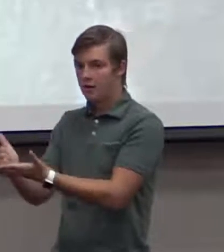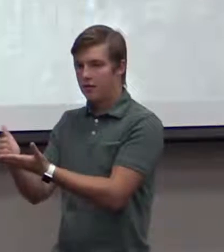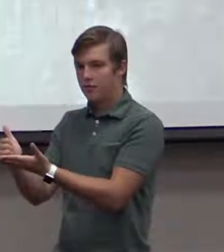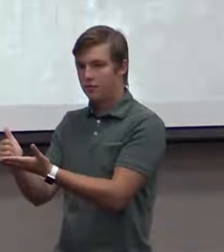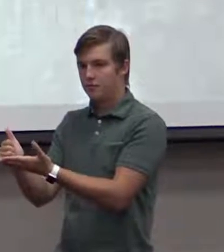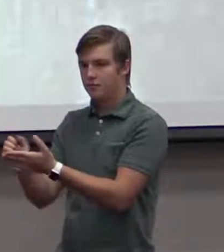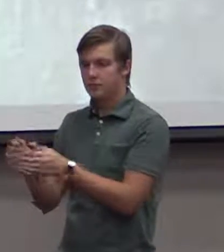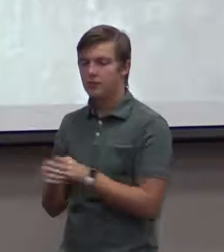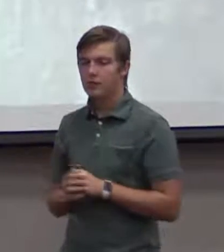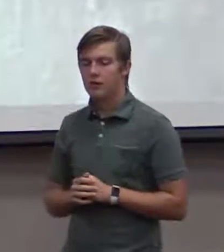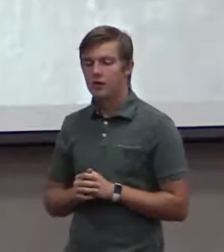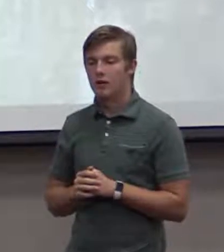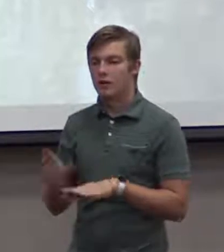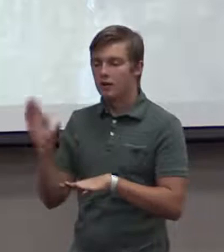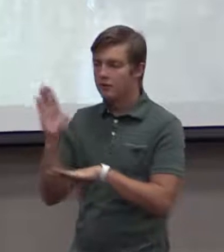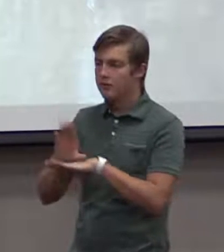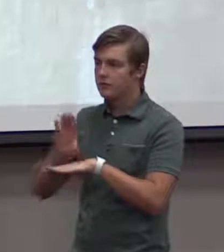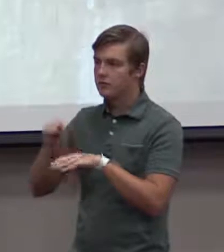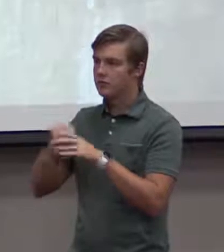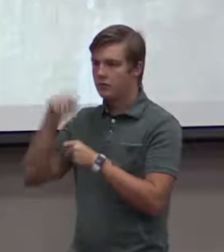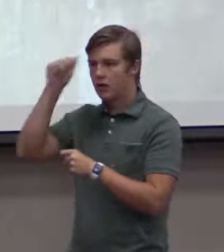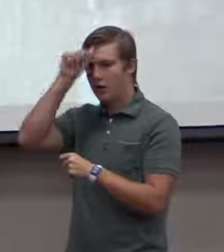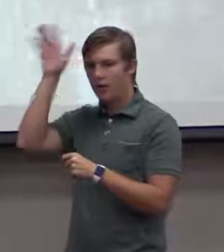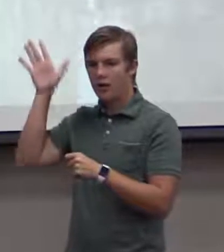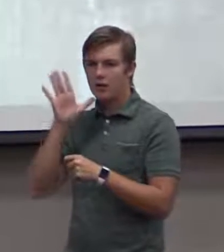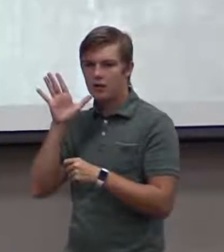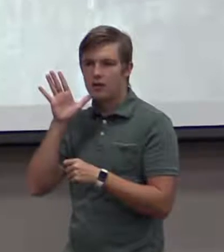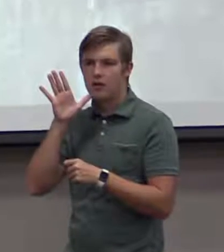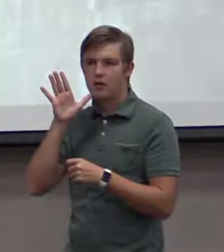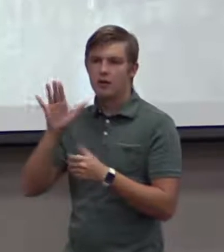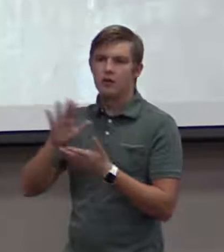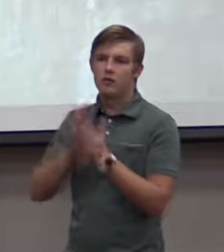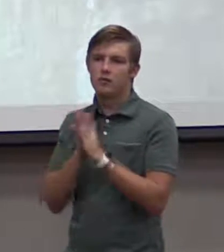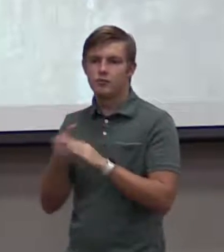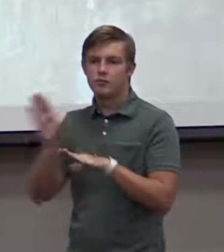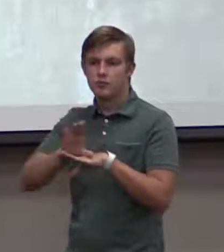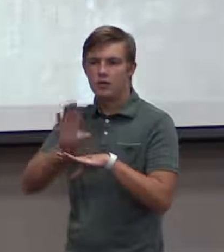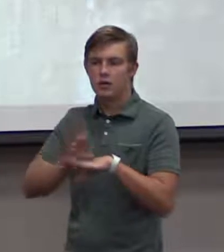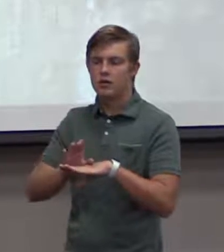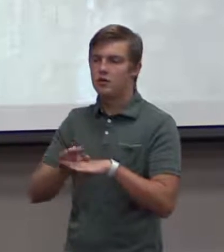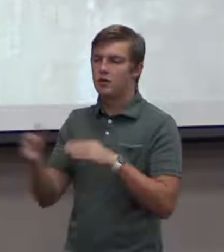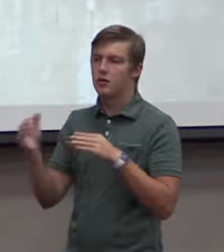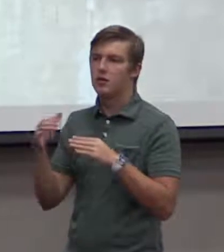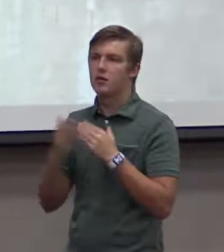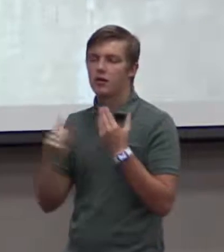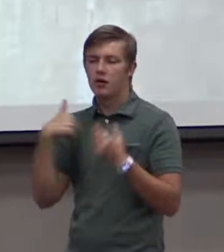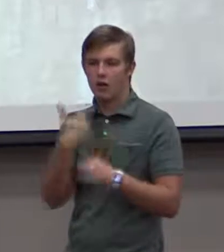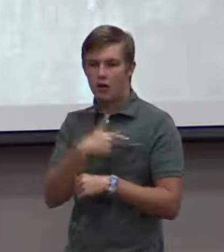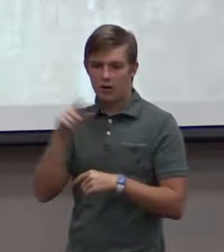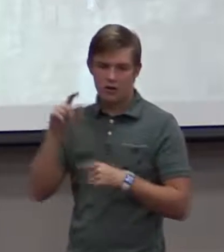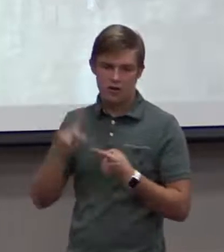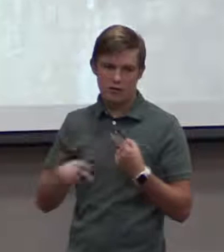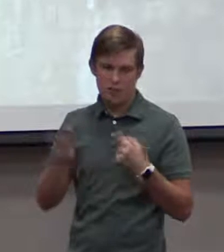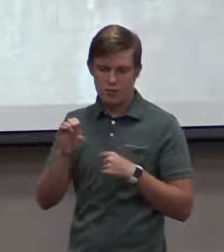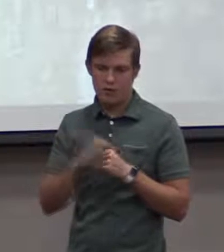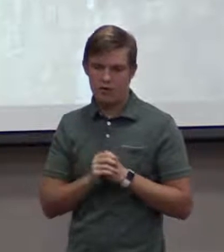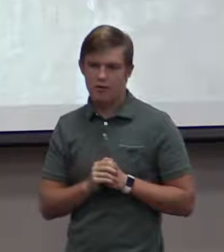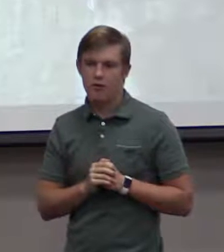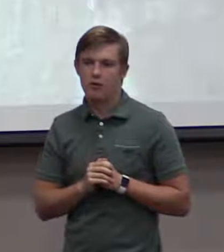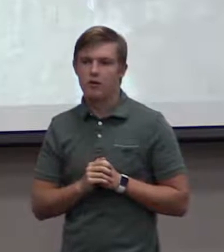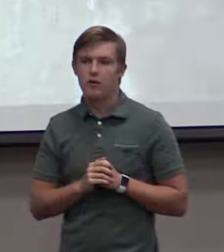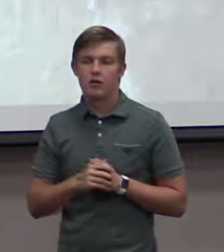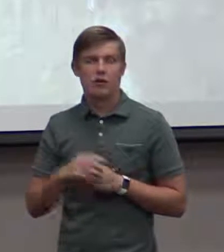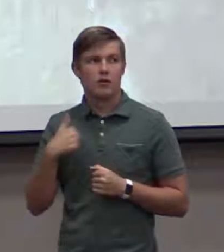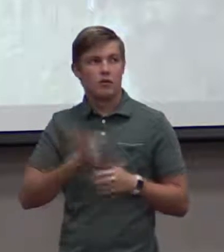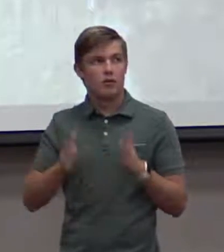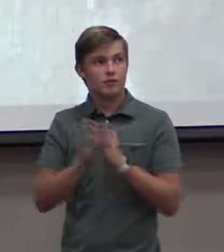the church in Alaska be the church Jesus called us to be and to follow the design he set for us. So we